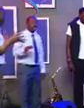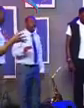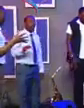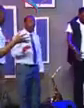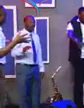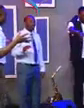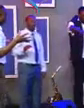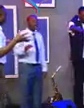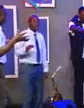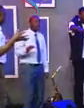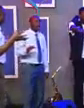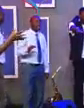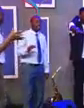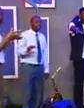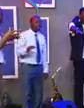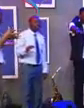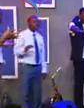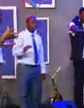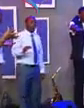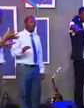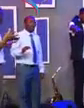Mumbere no wali